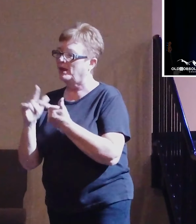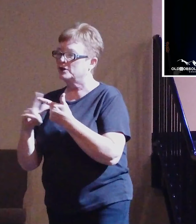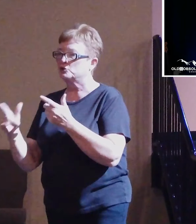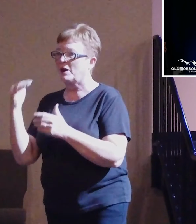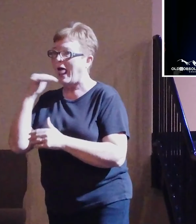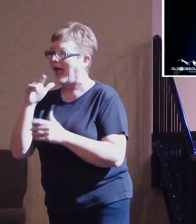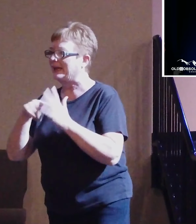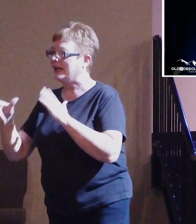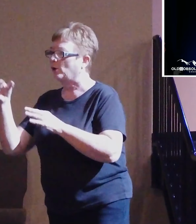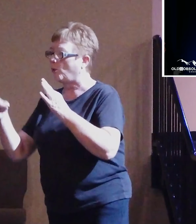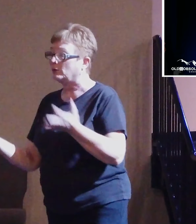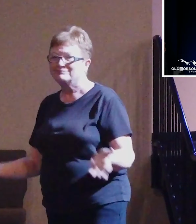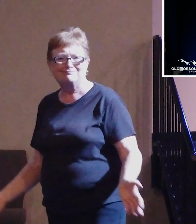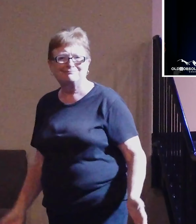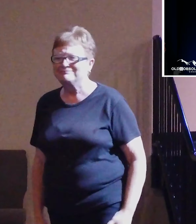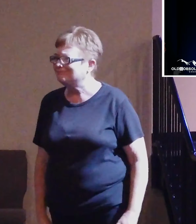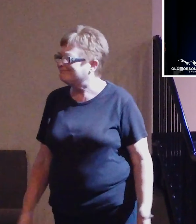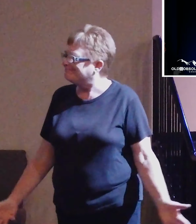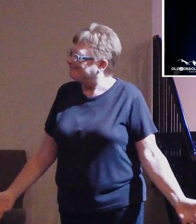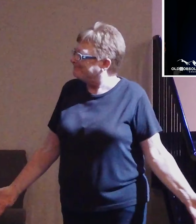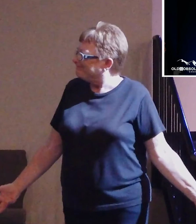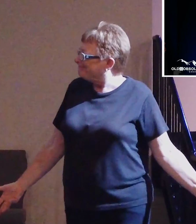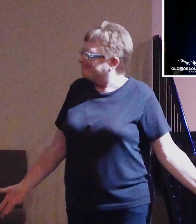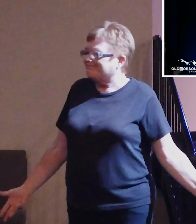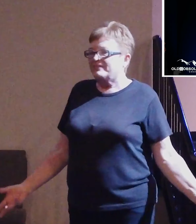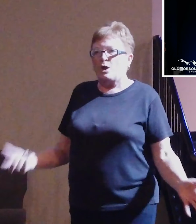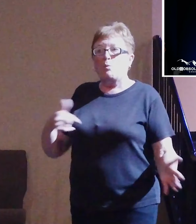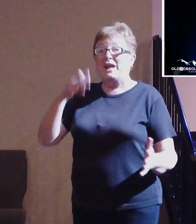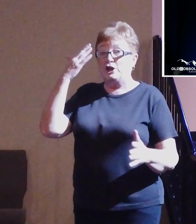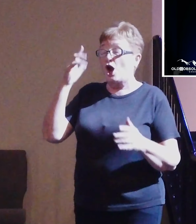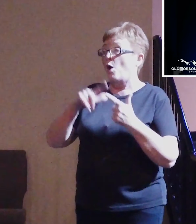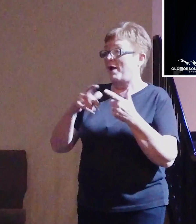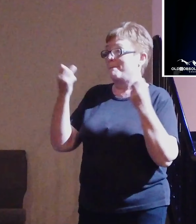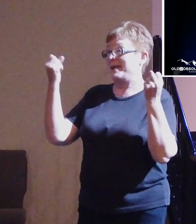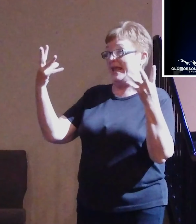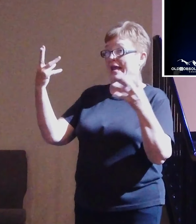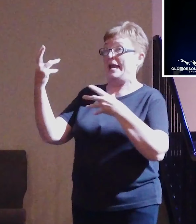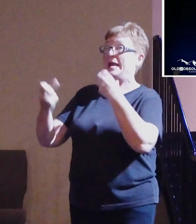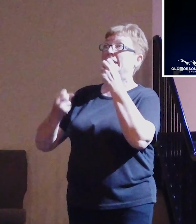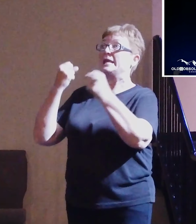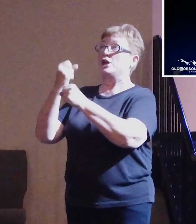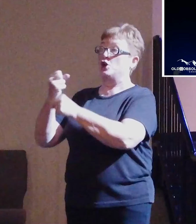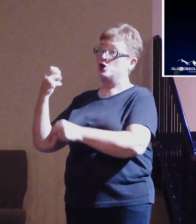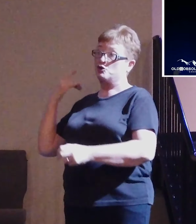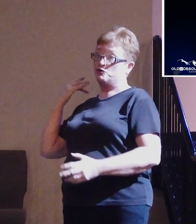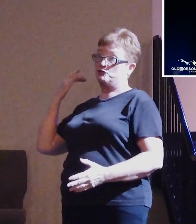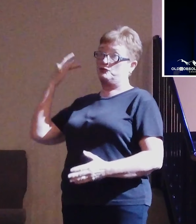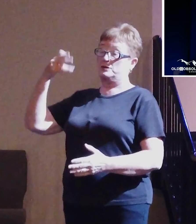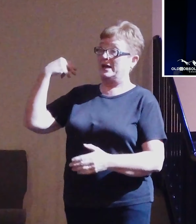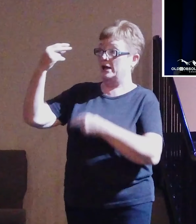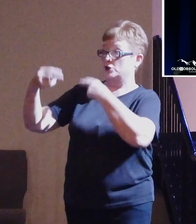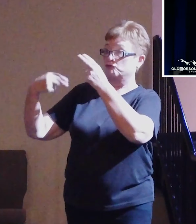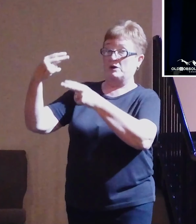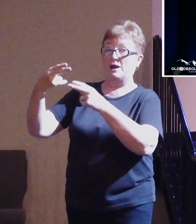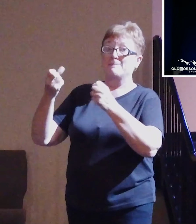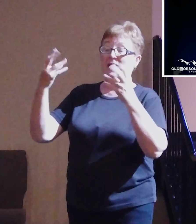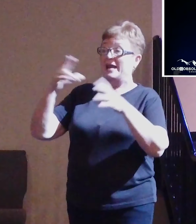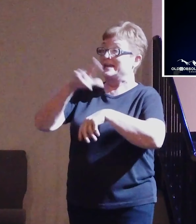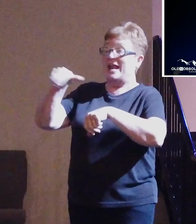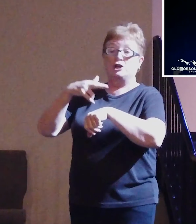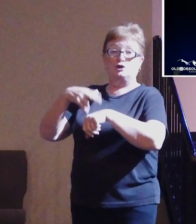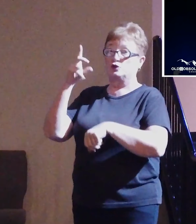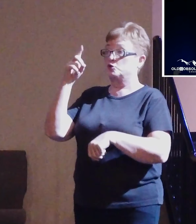We know, because we have thousands of years of history behind us, that nations that do not